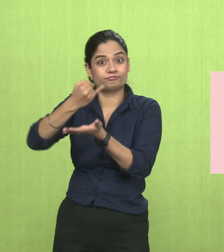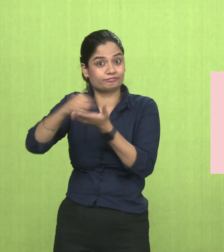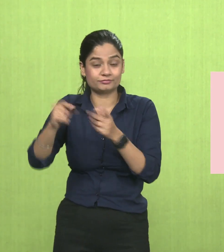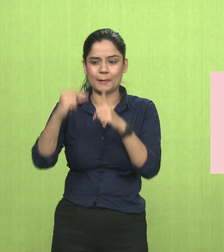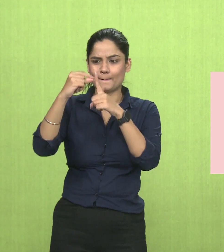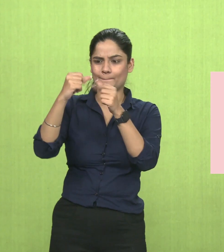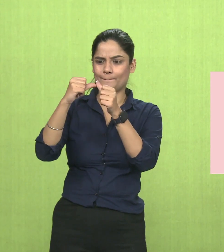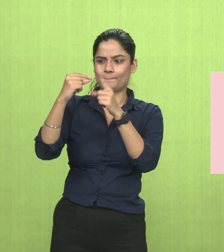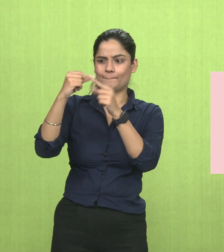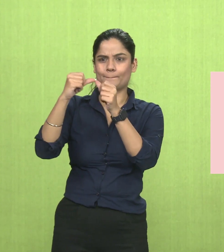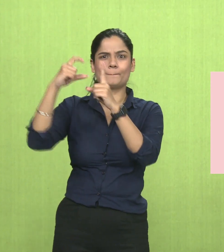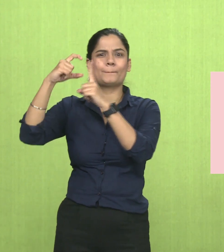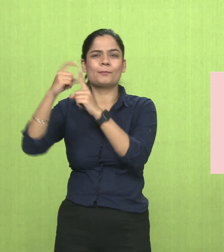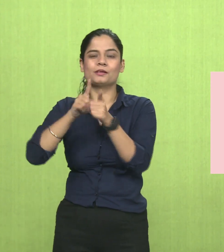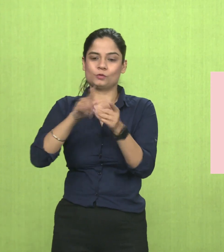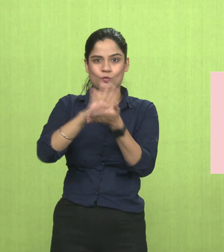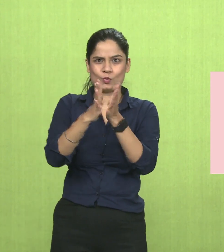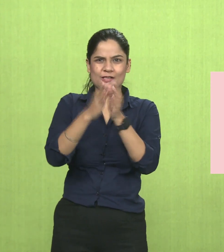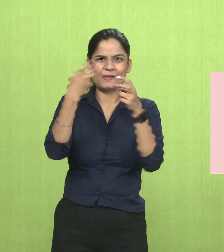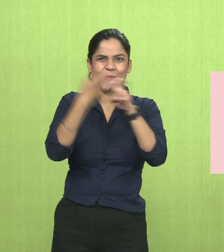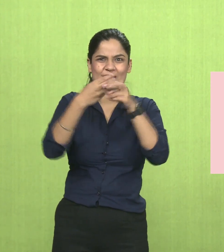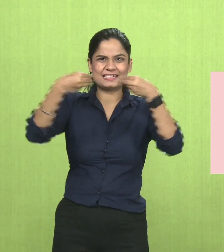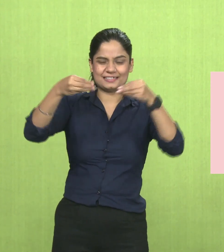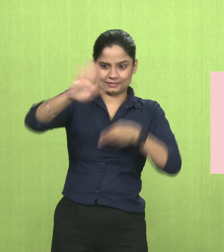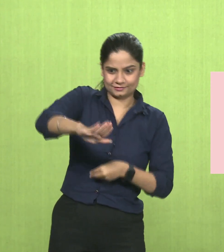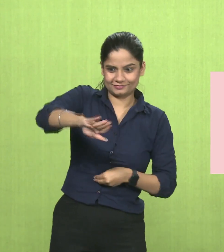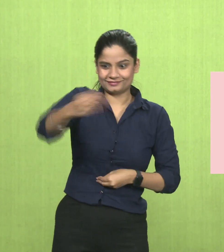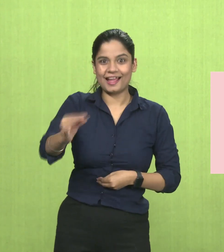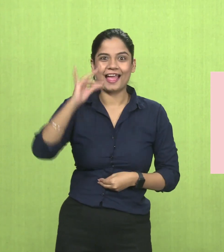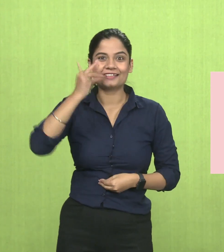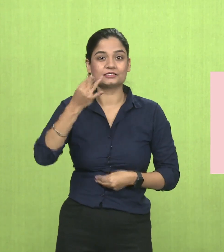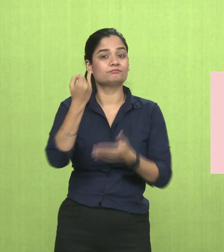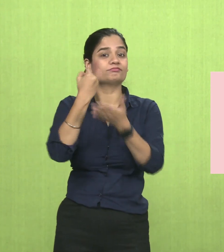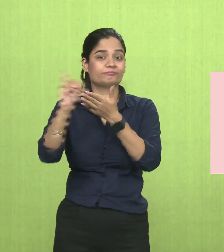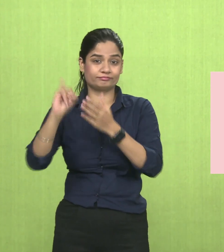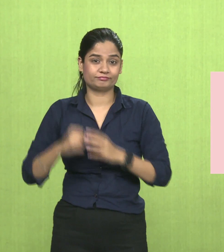cheese, papad or ready-made namkeens.